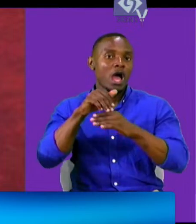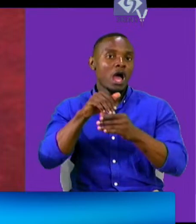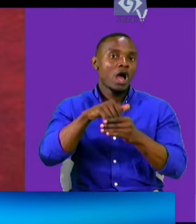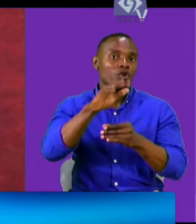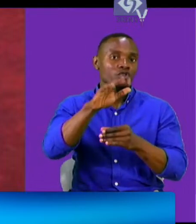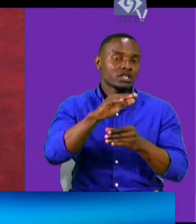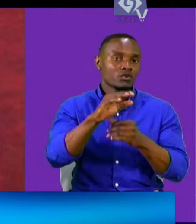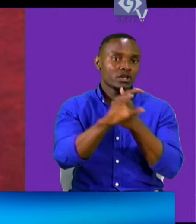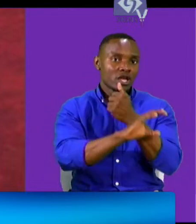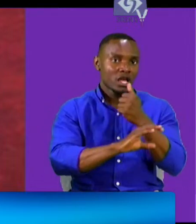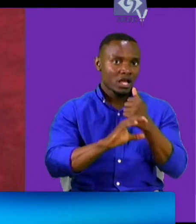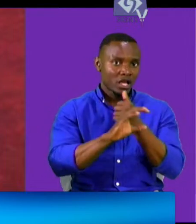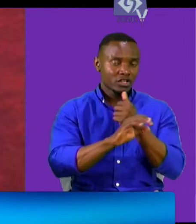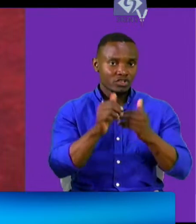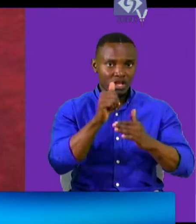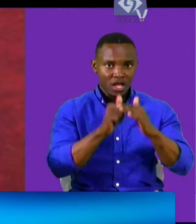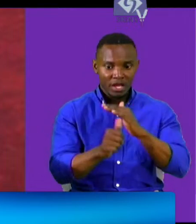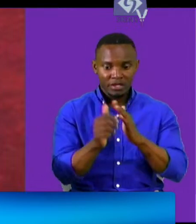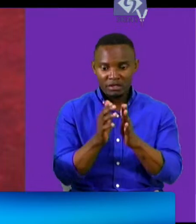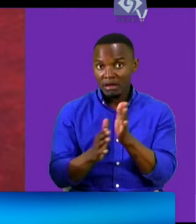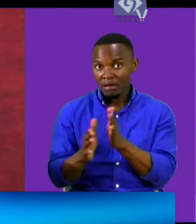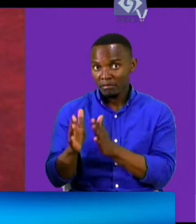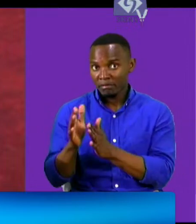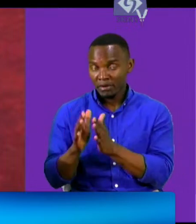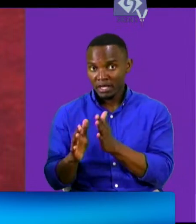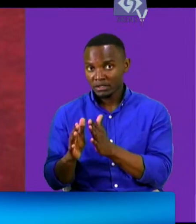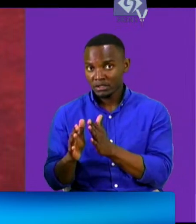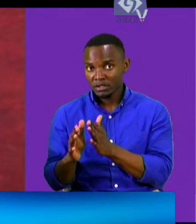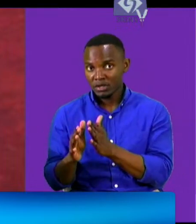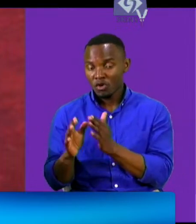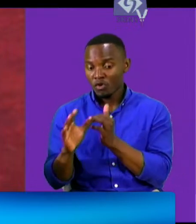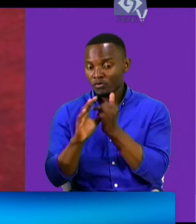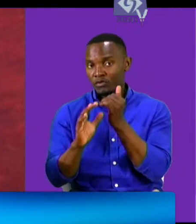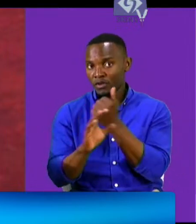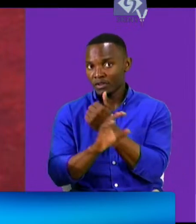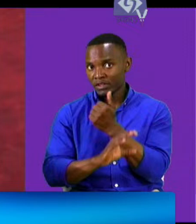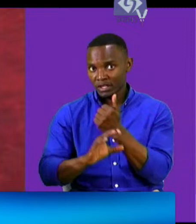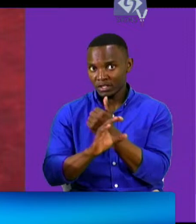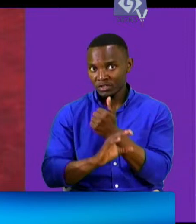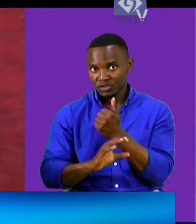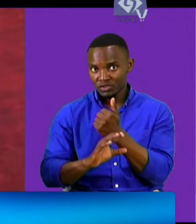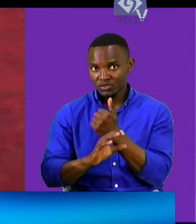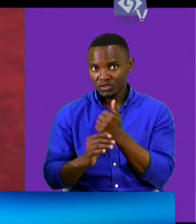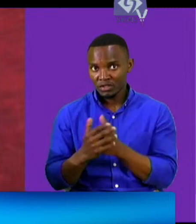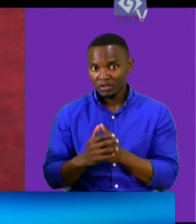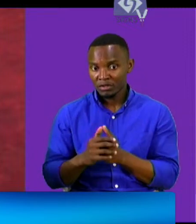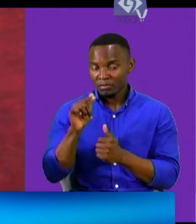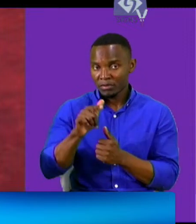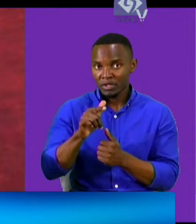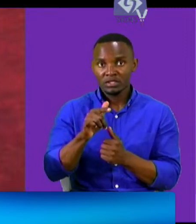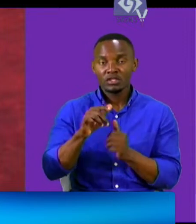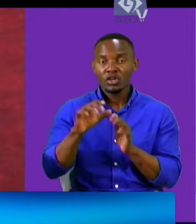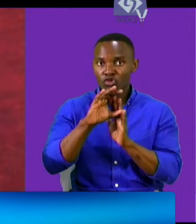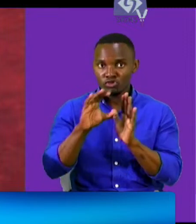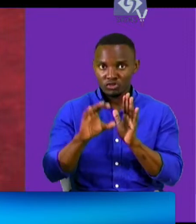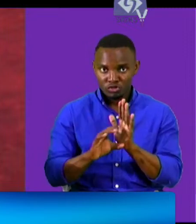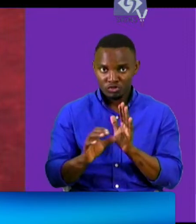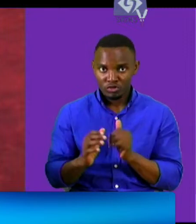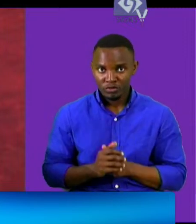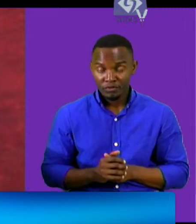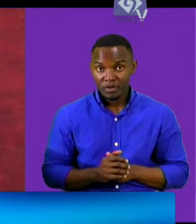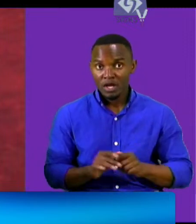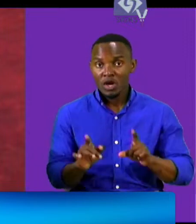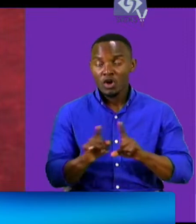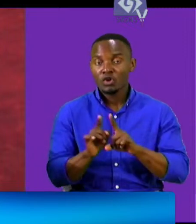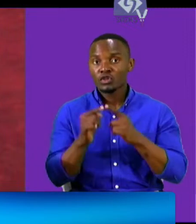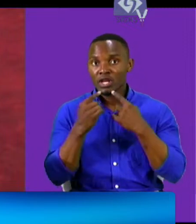to reciprocating countries, are constitutional and valid. 2. A declaration